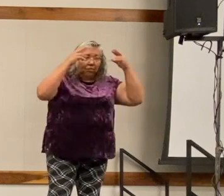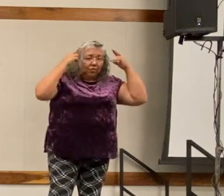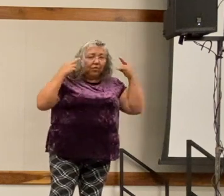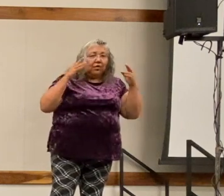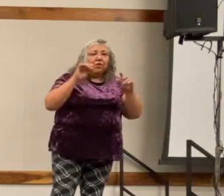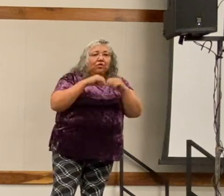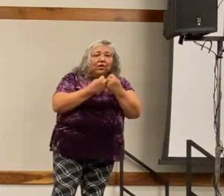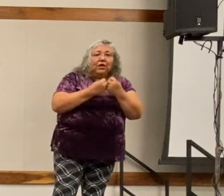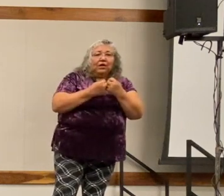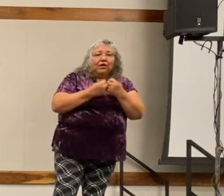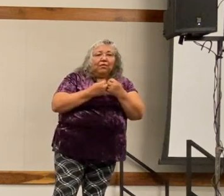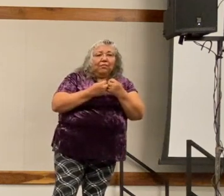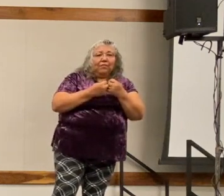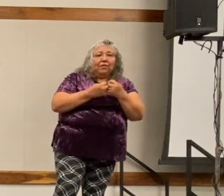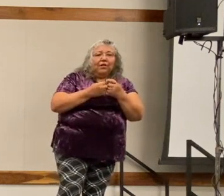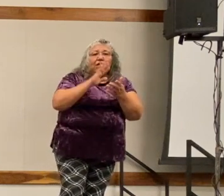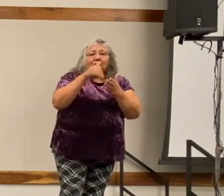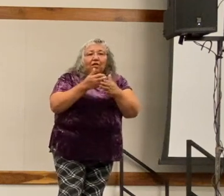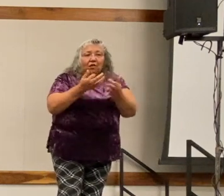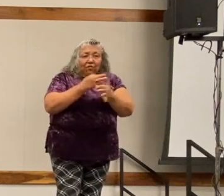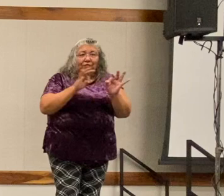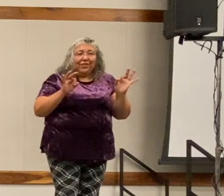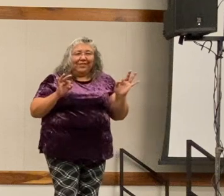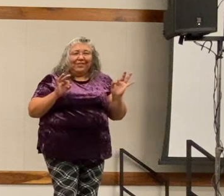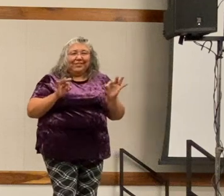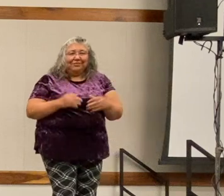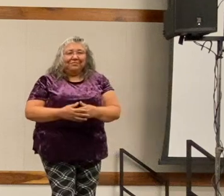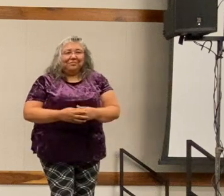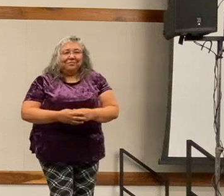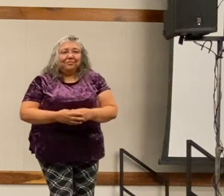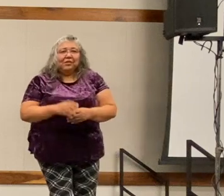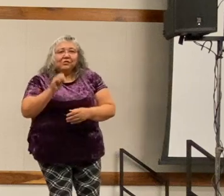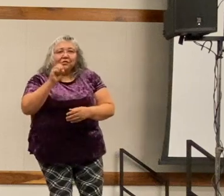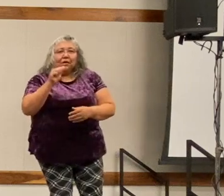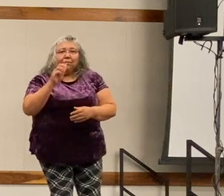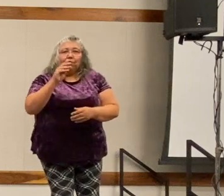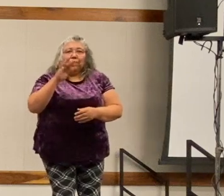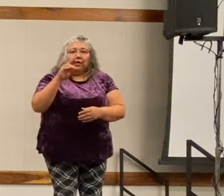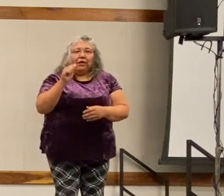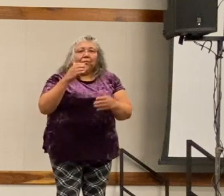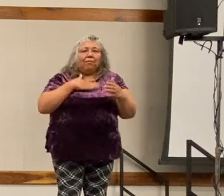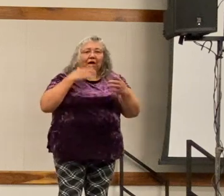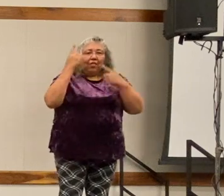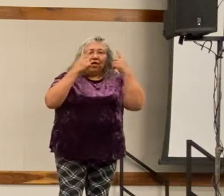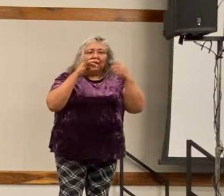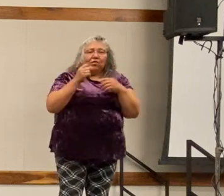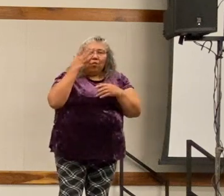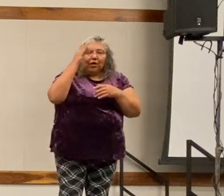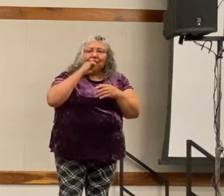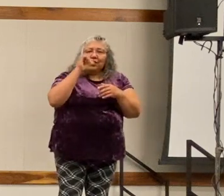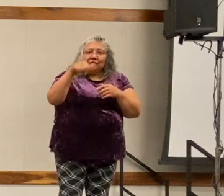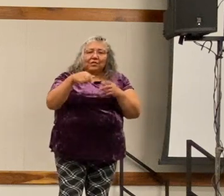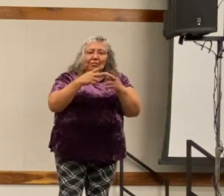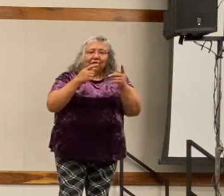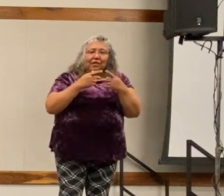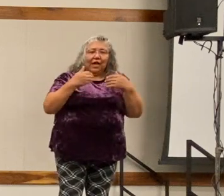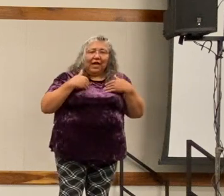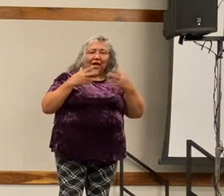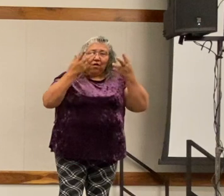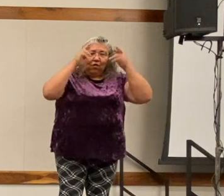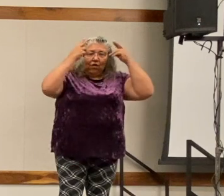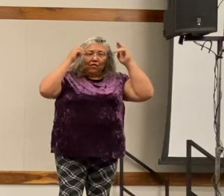in her team, and it's all for free, right? So, Sabrina, my thought is why can't this place have a salon in